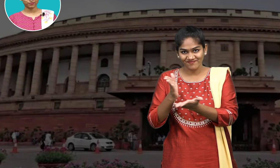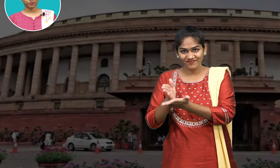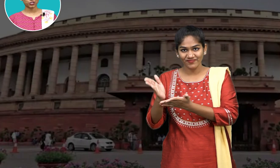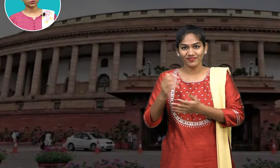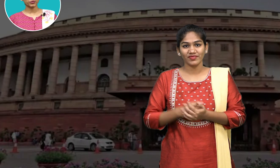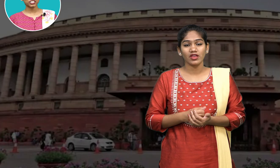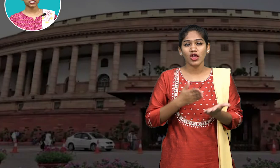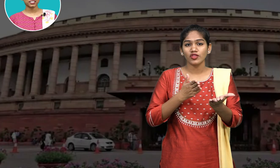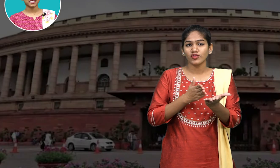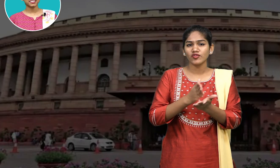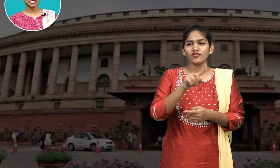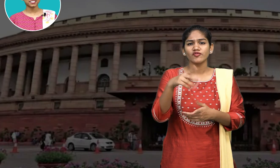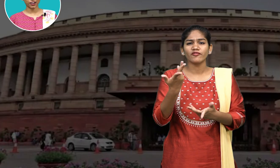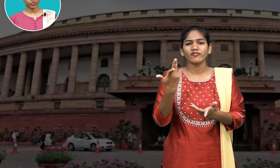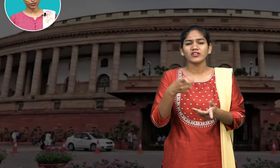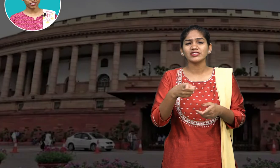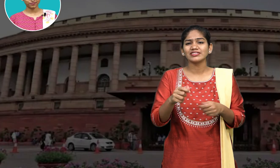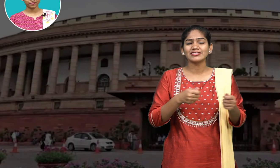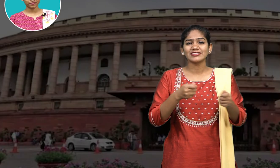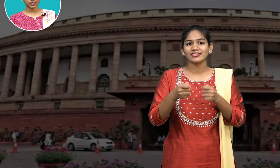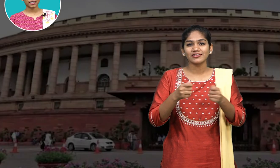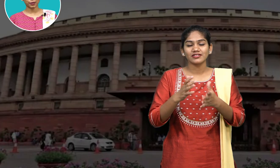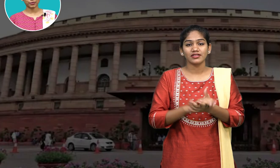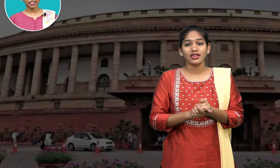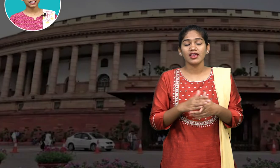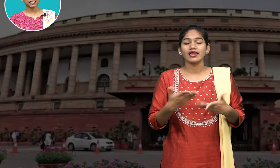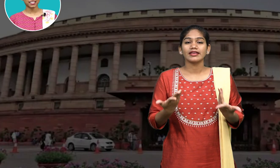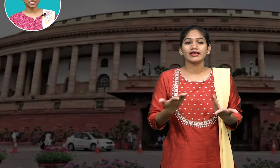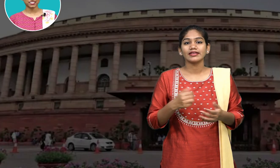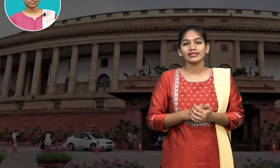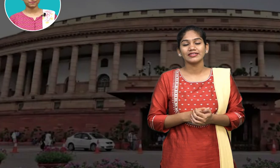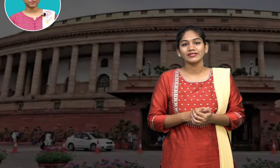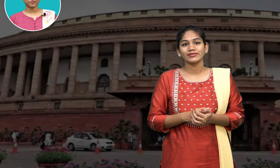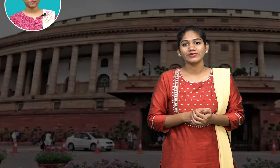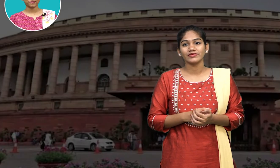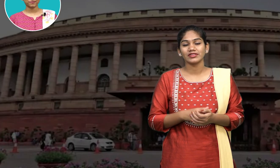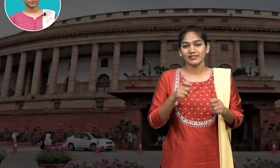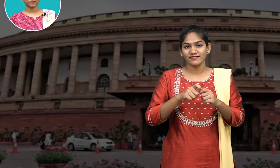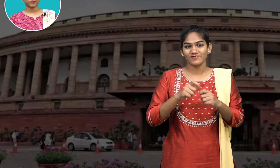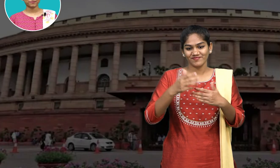through which these control can be exercised.